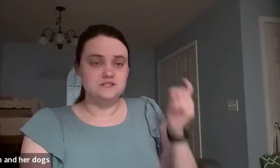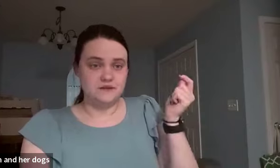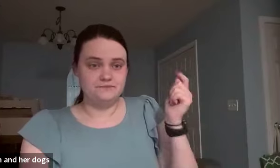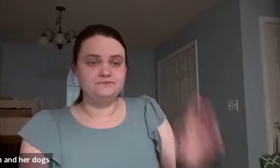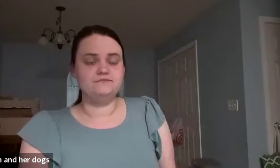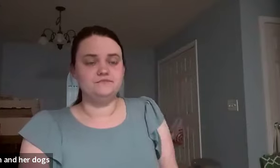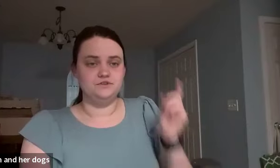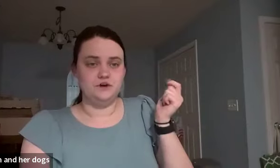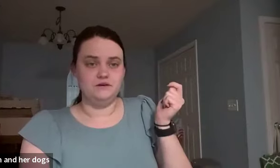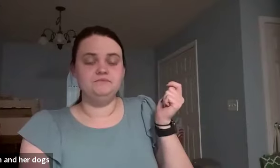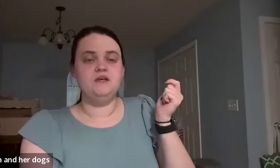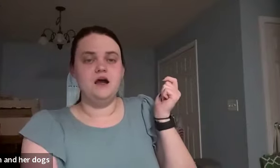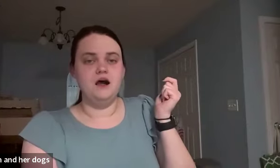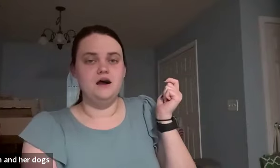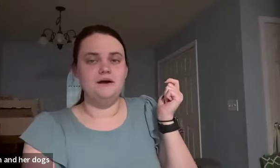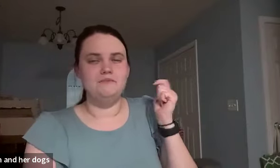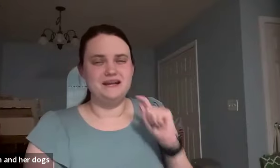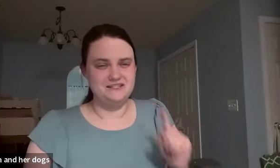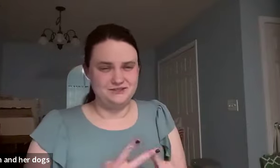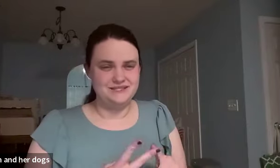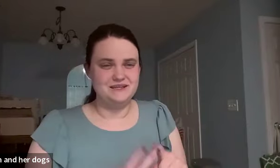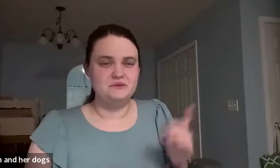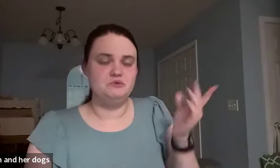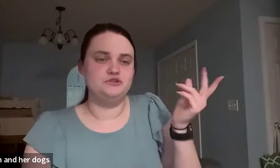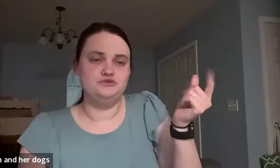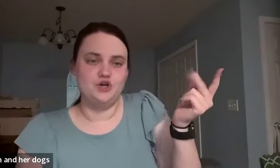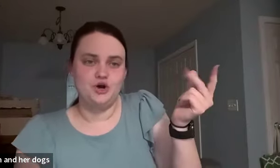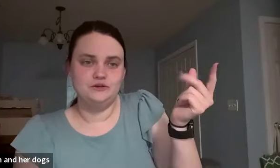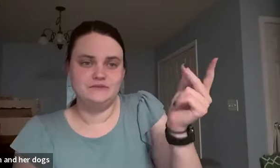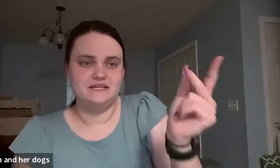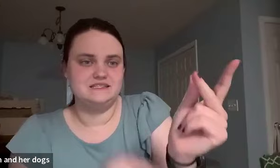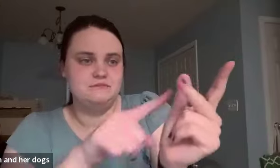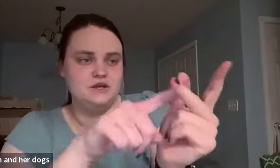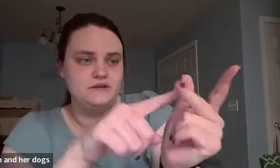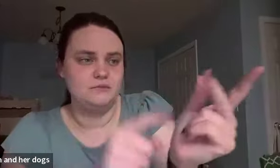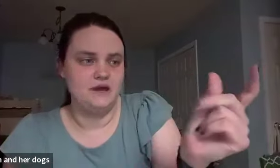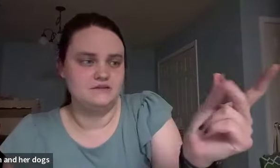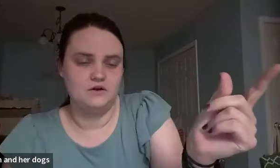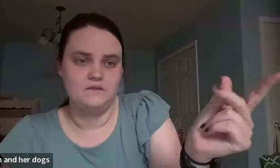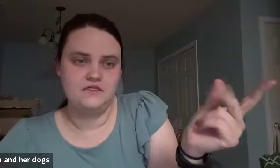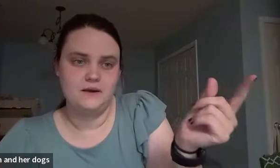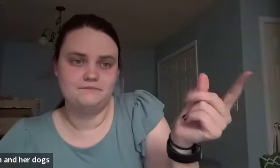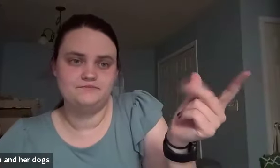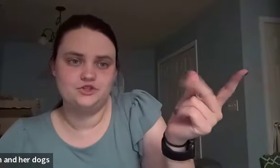Excuse me, dog. But I do see some people will do dog. It's the middle finger bouncing on the thumb.